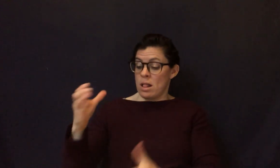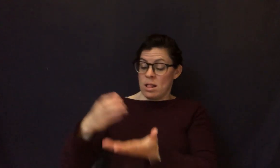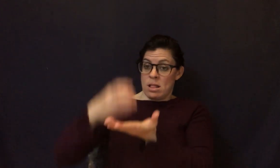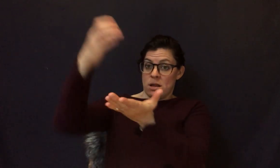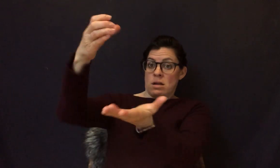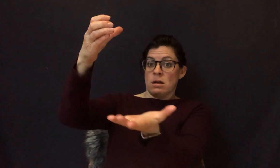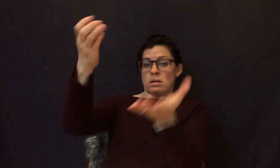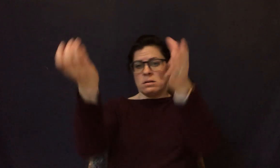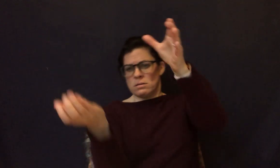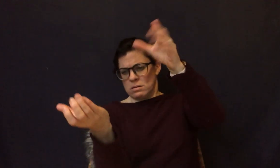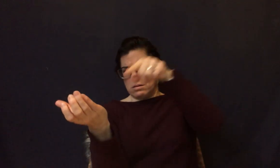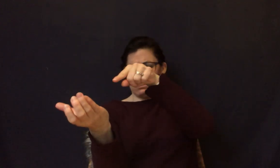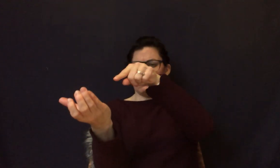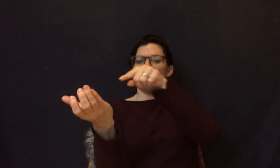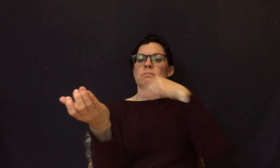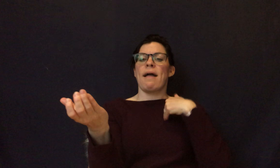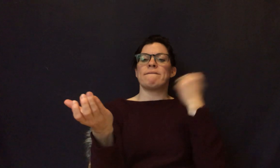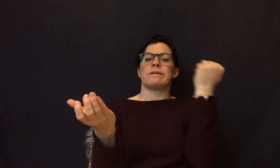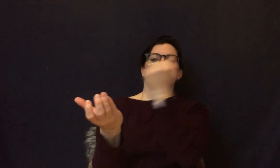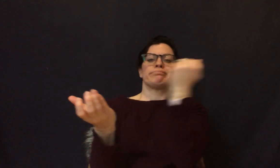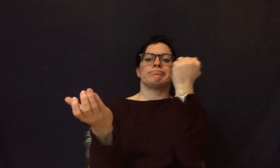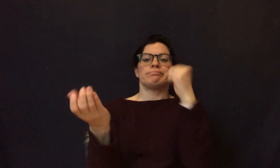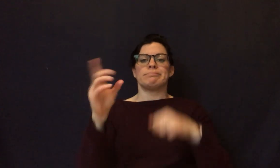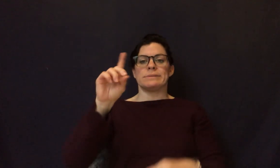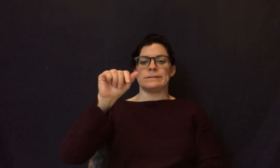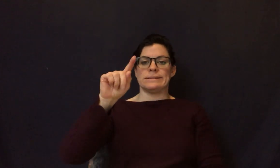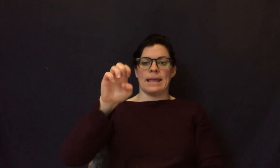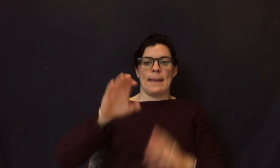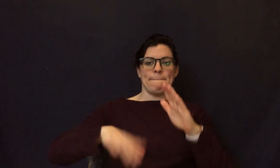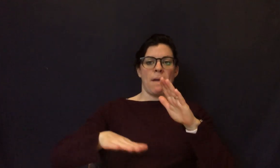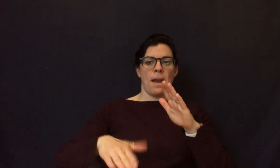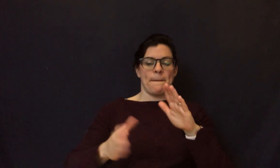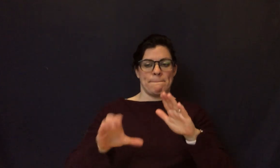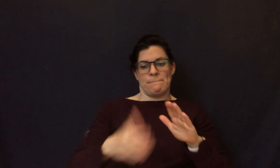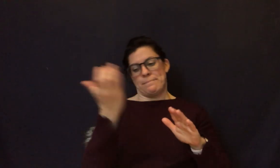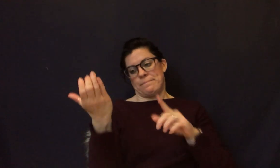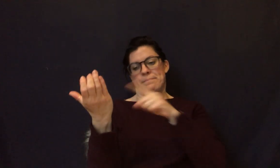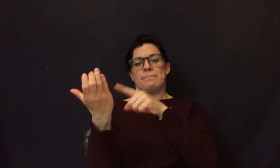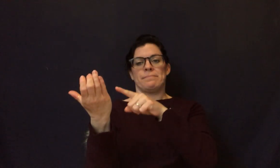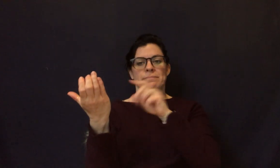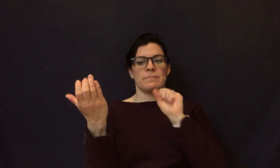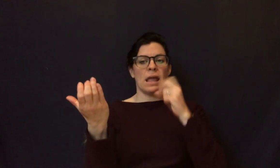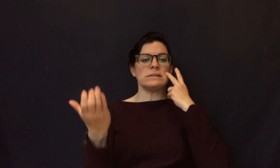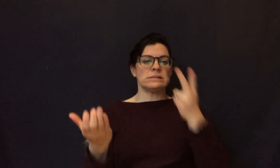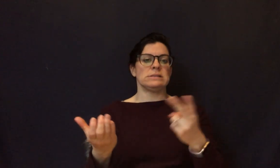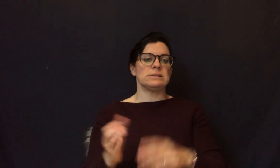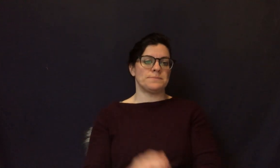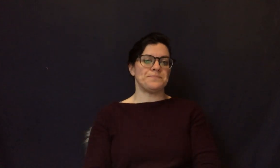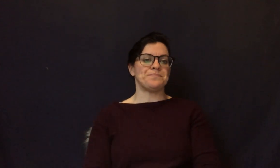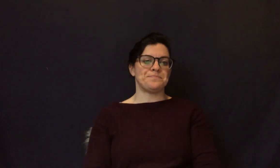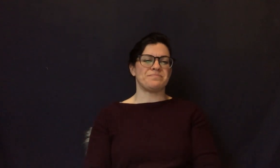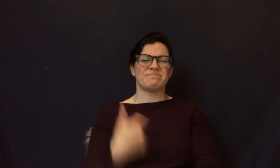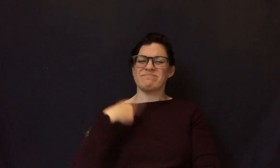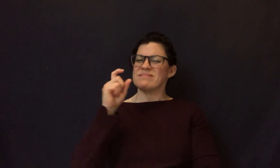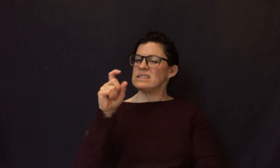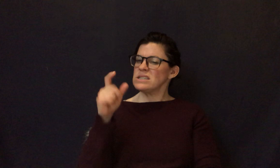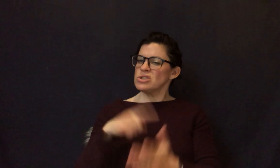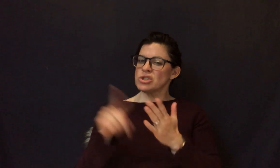have a gas grill, not a propane grill, but a gas grill. I checked my fire extinguisher, and it was stamped on the